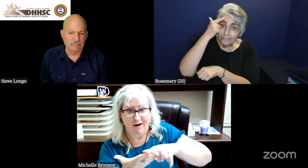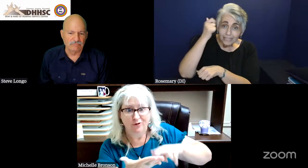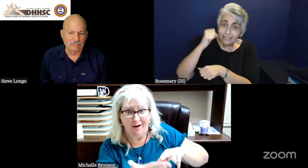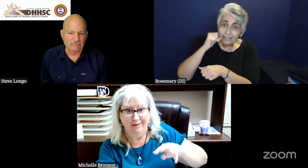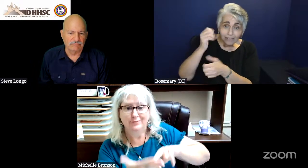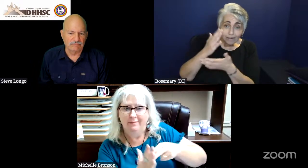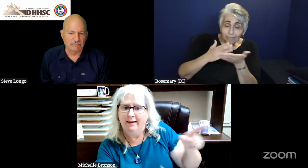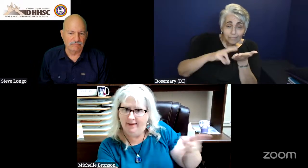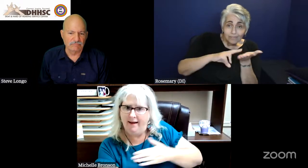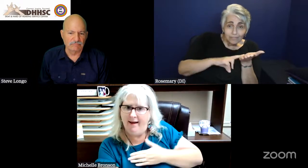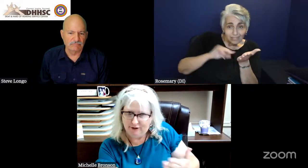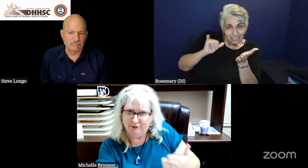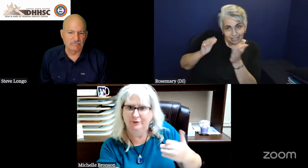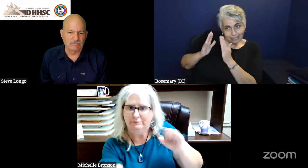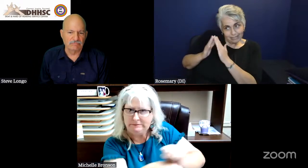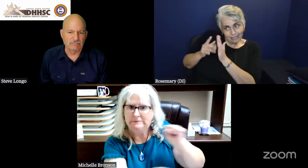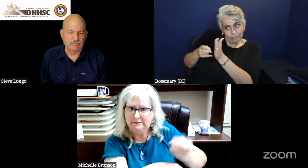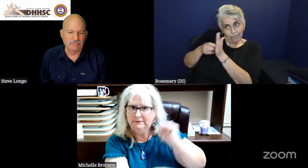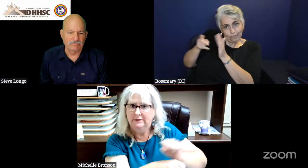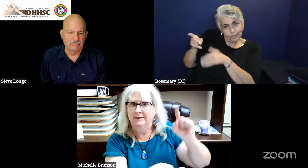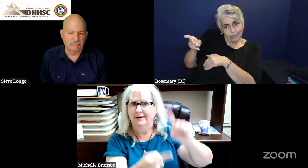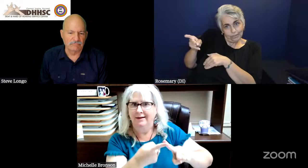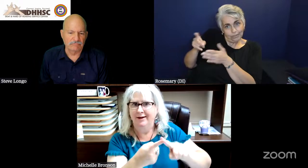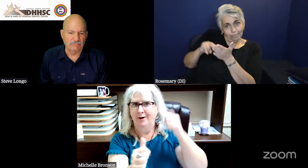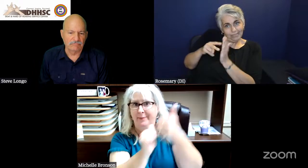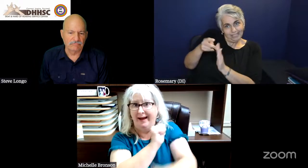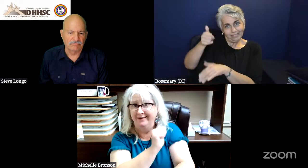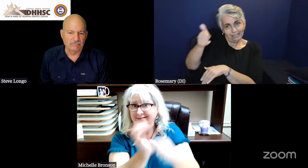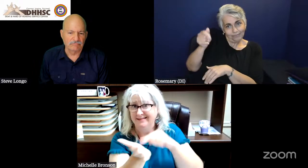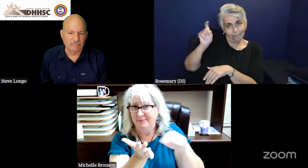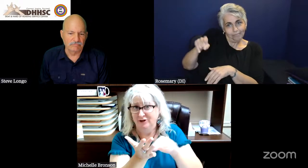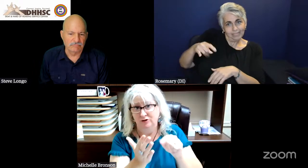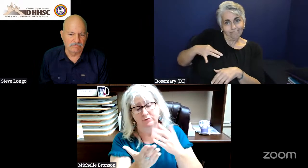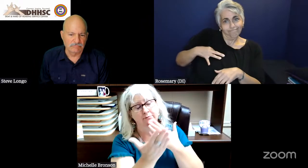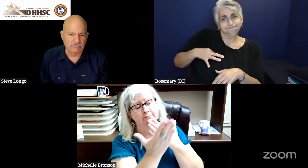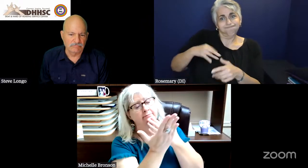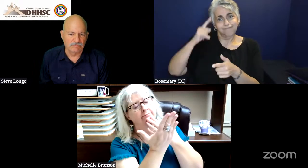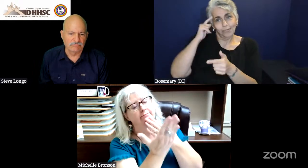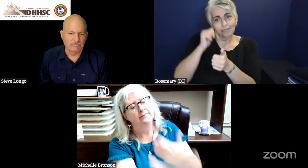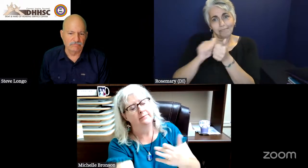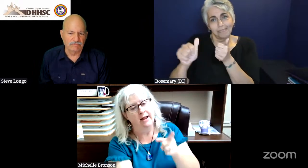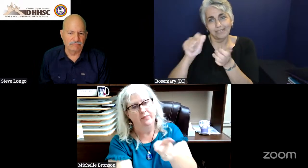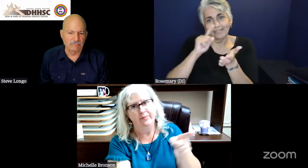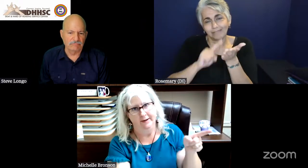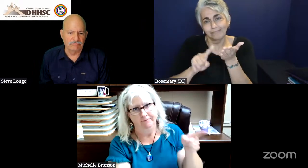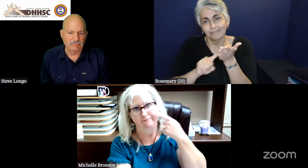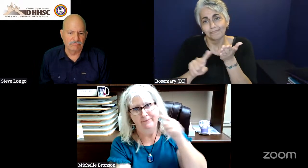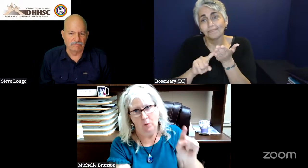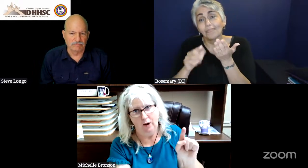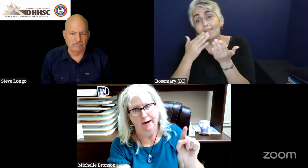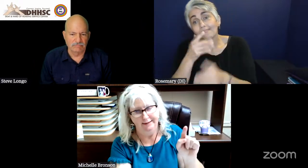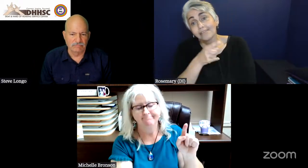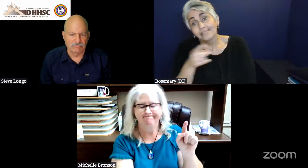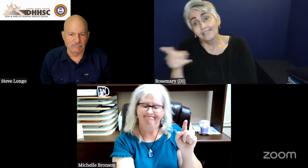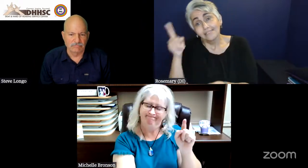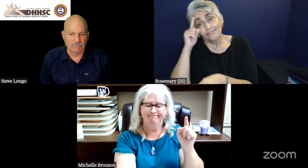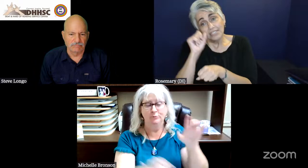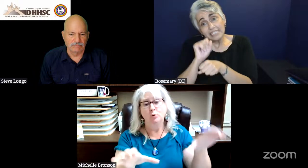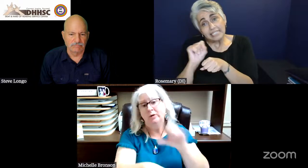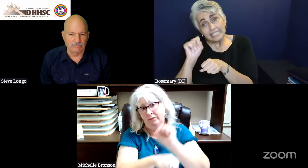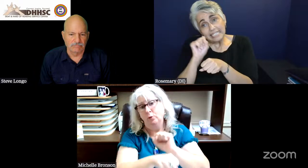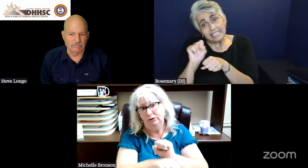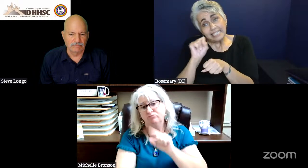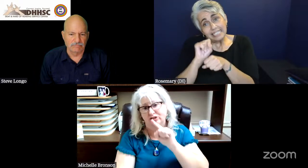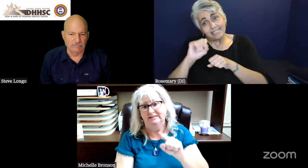electrician's working for free because it's not part of the contract, because it's part of the Fresno City rules. So they